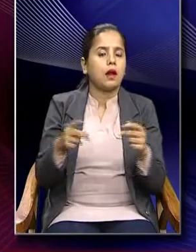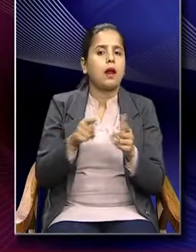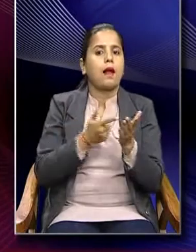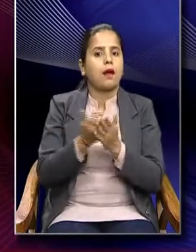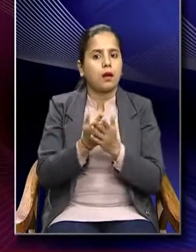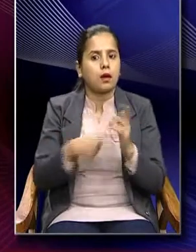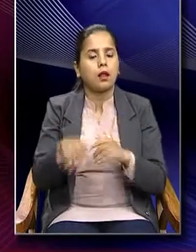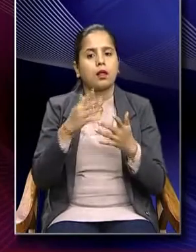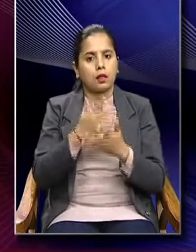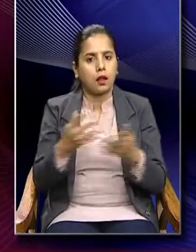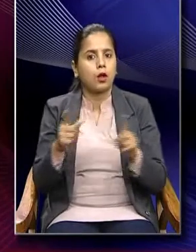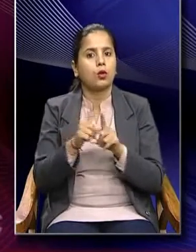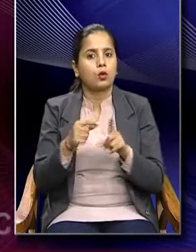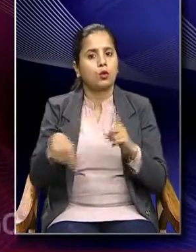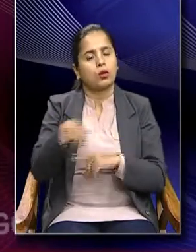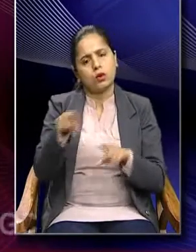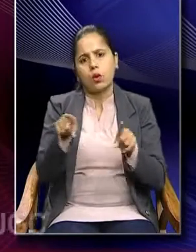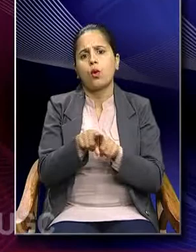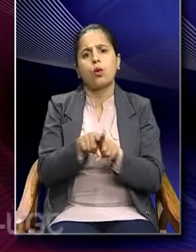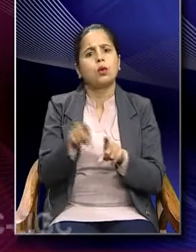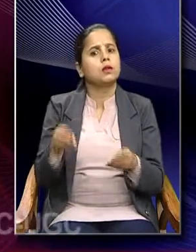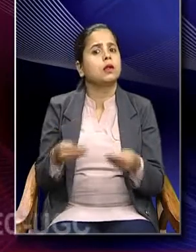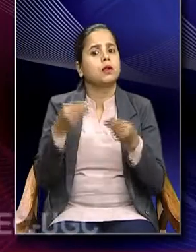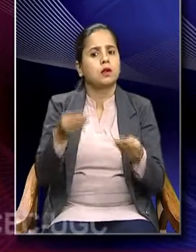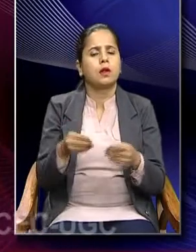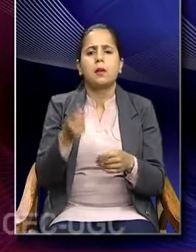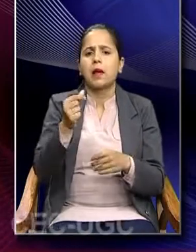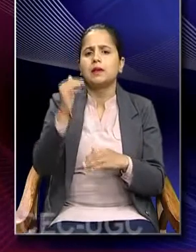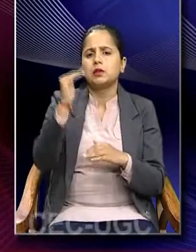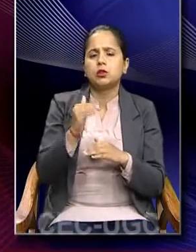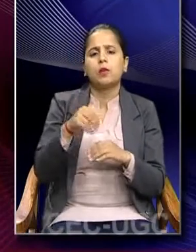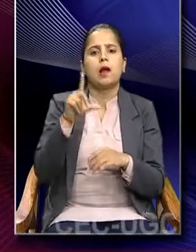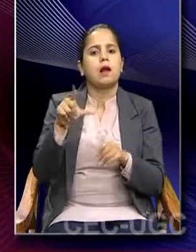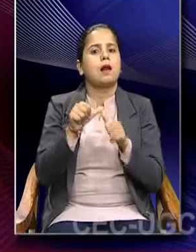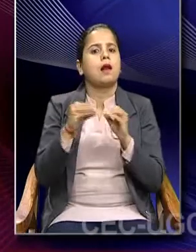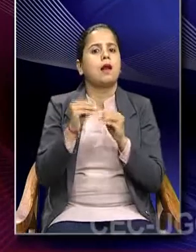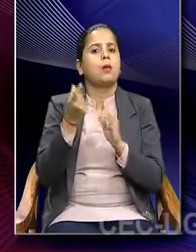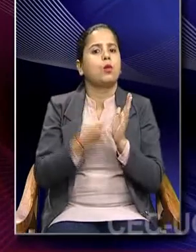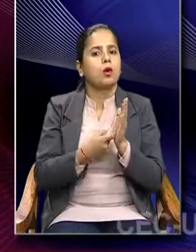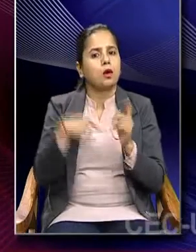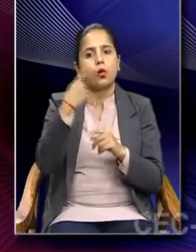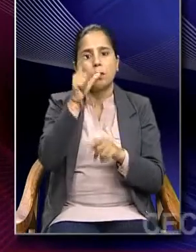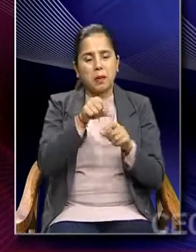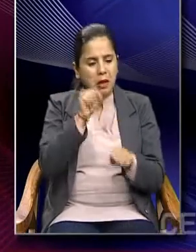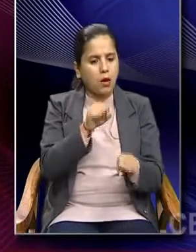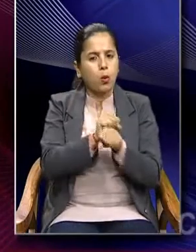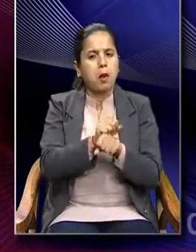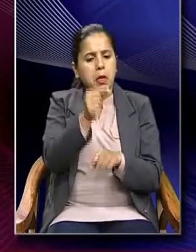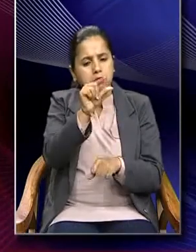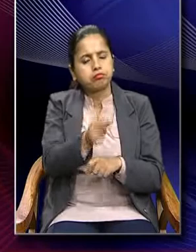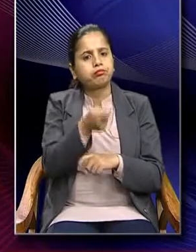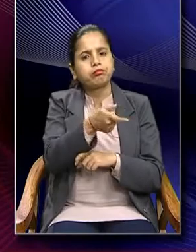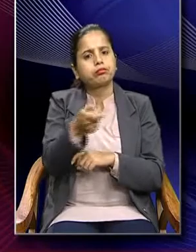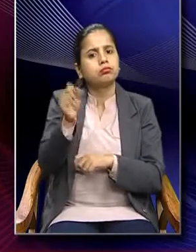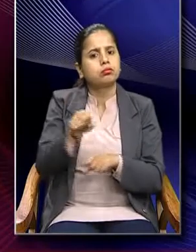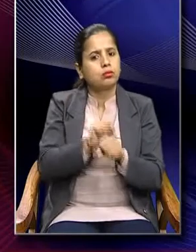commodities, and they also provide cheap labor to international market. Apart from that,